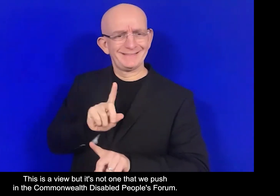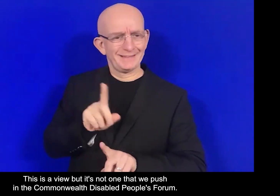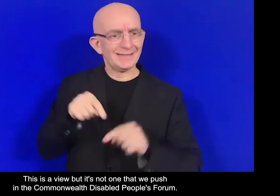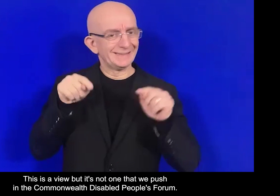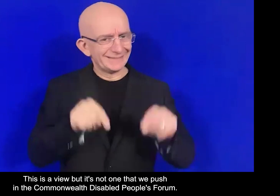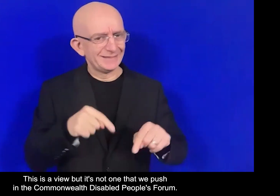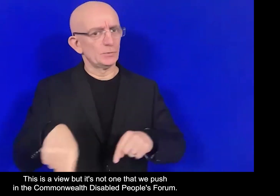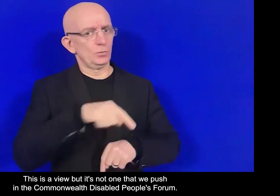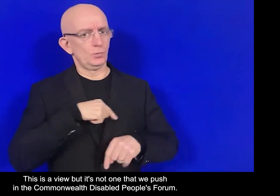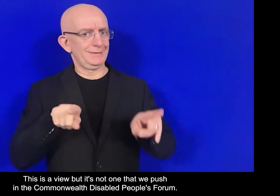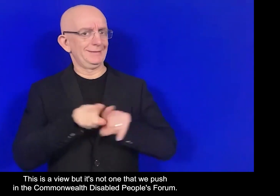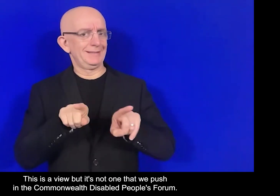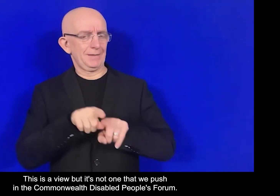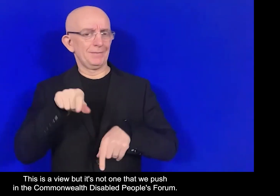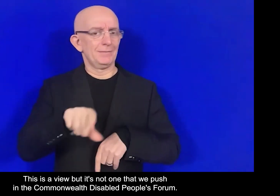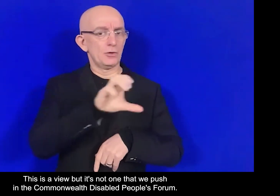People's Forum.